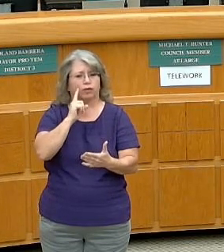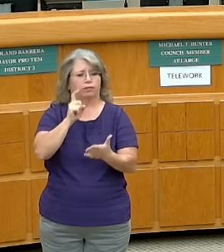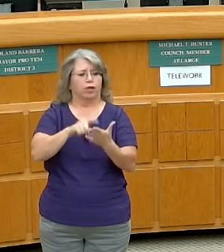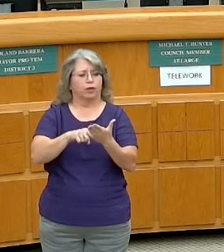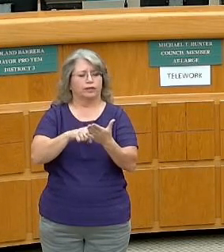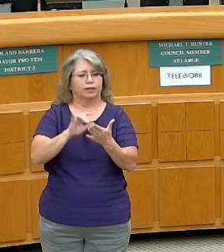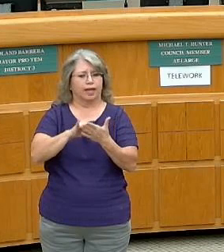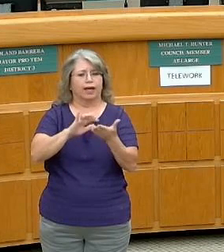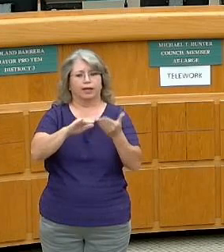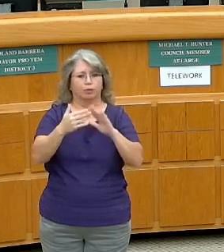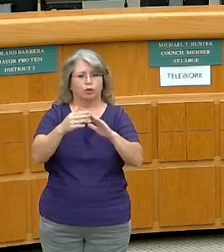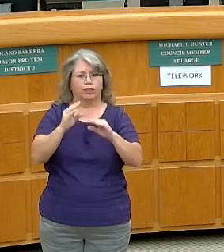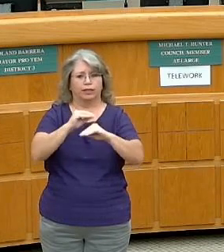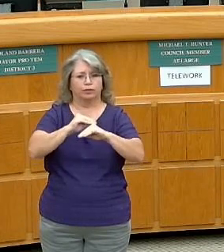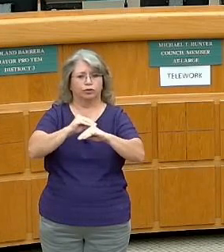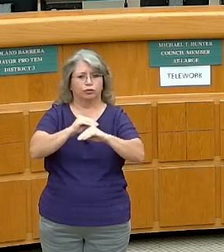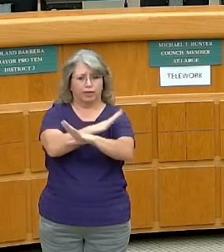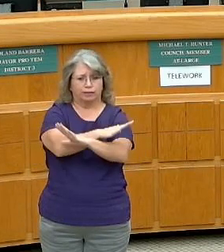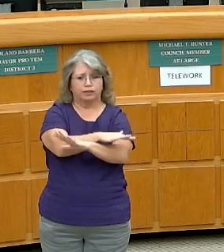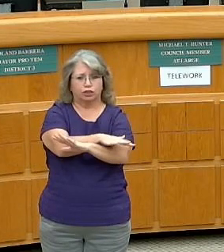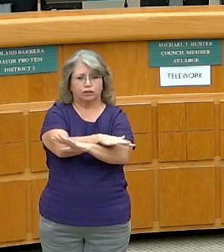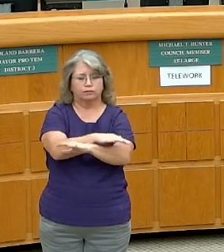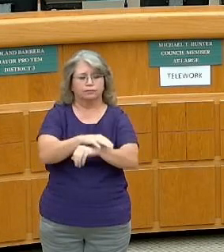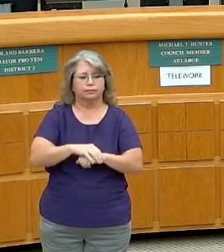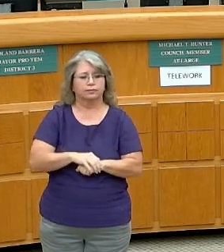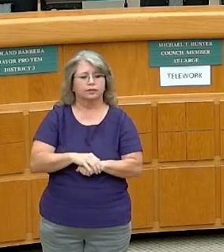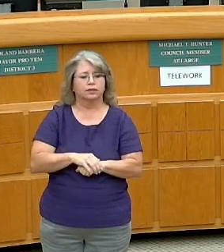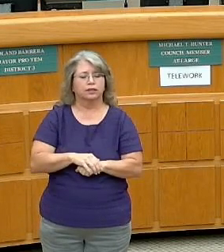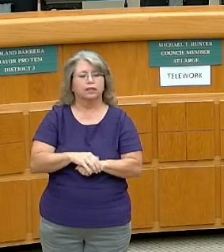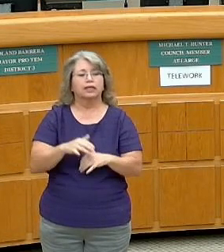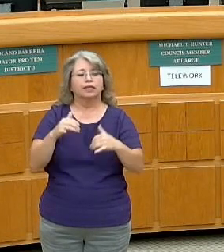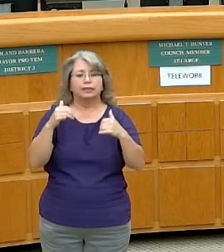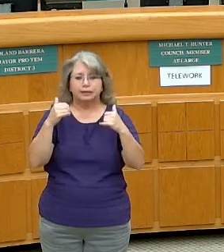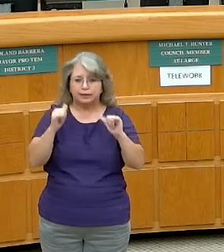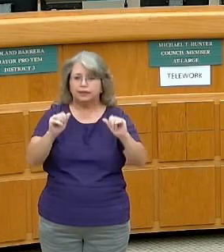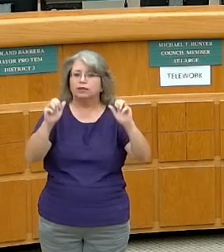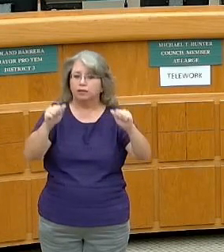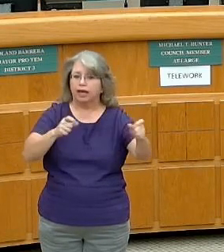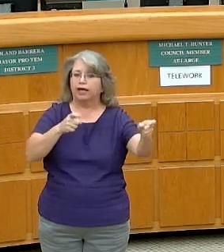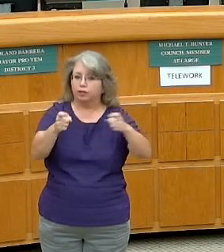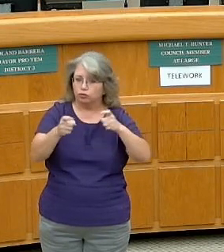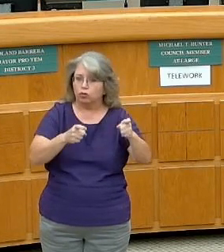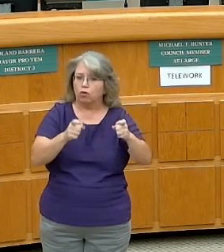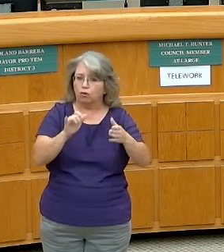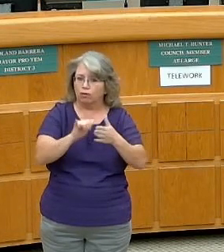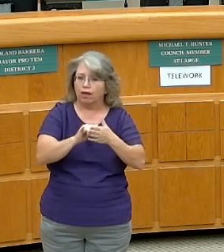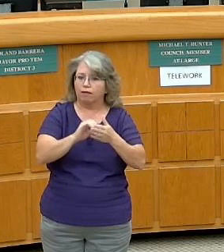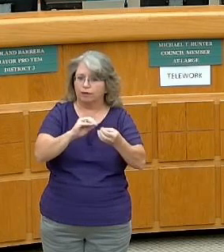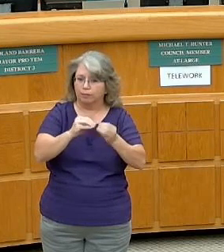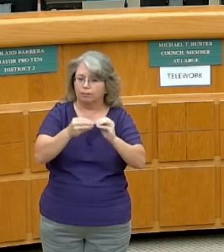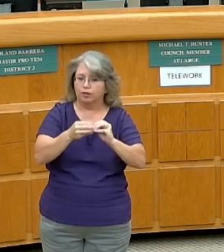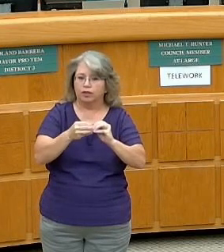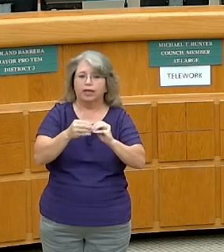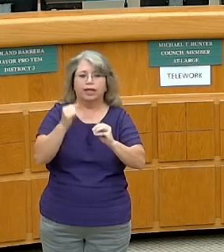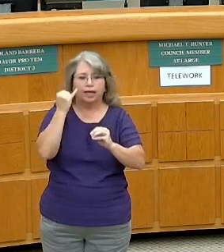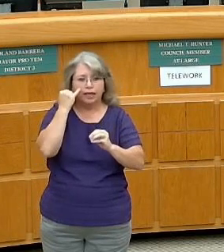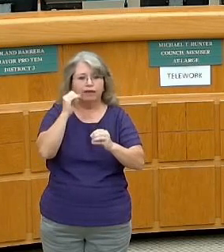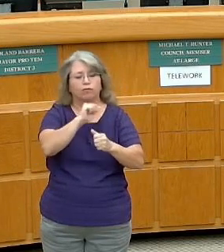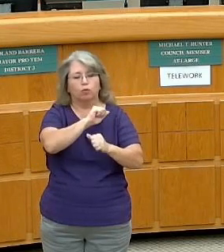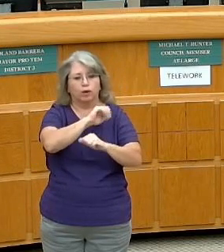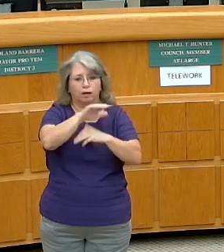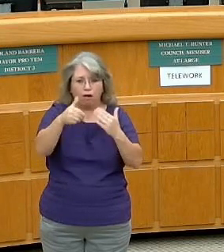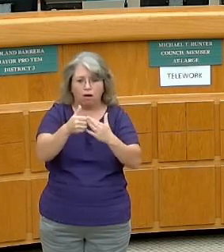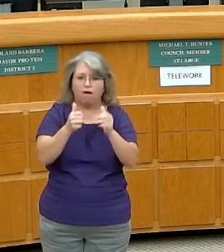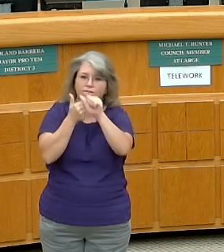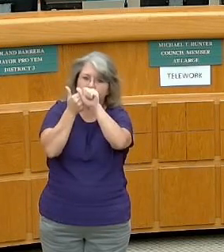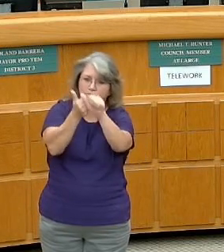do now have community transmission, it can still be controlled if we all follow the quarantine rules and stay